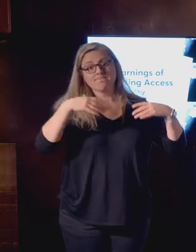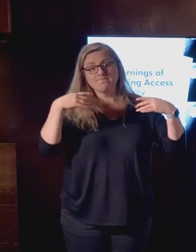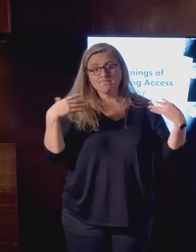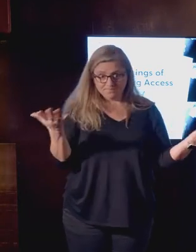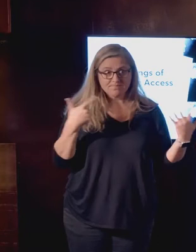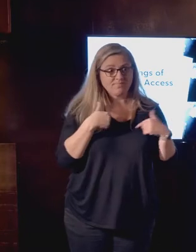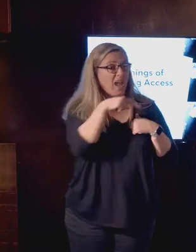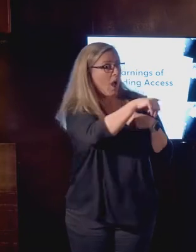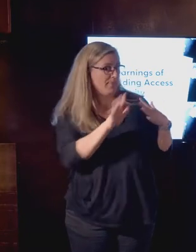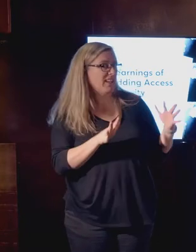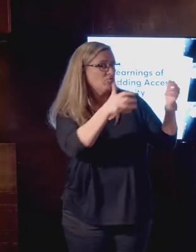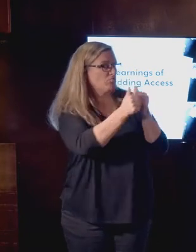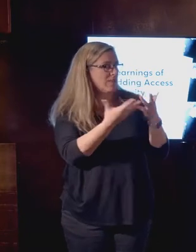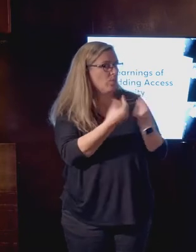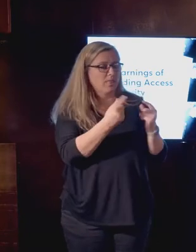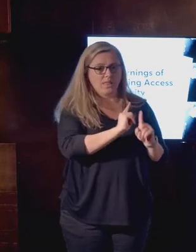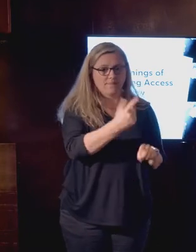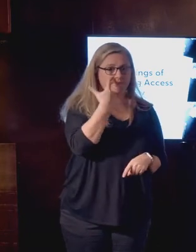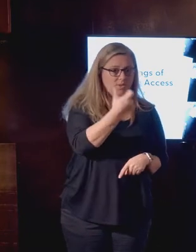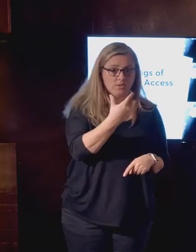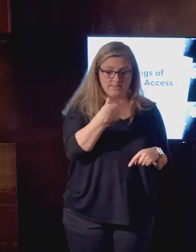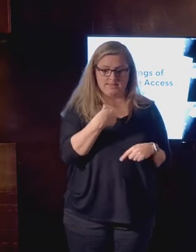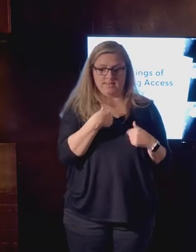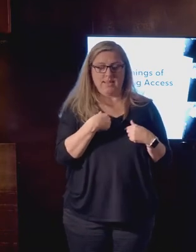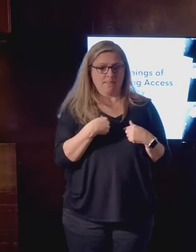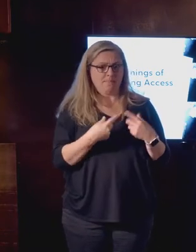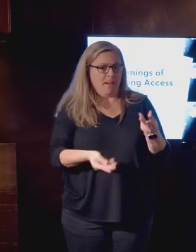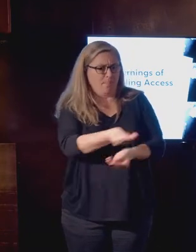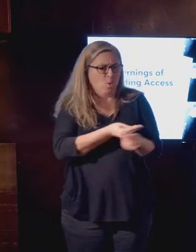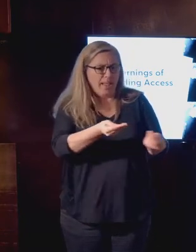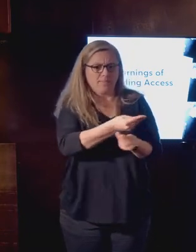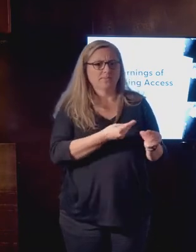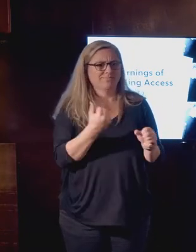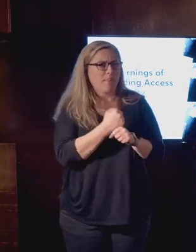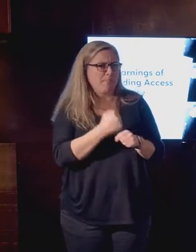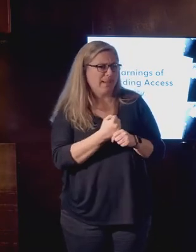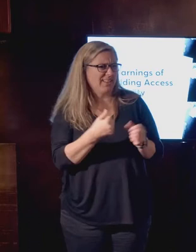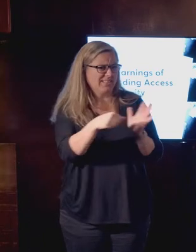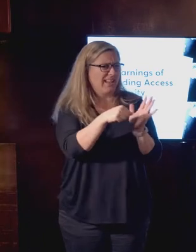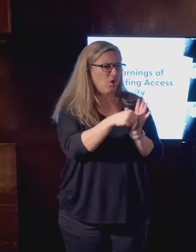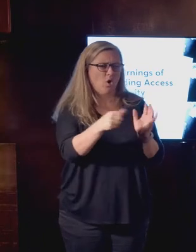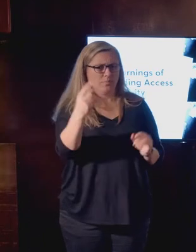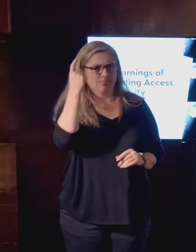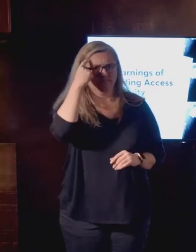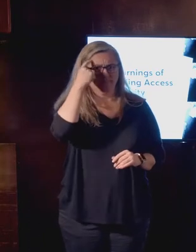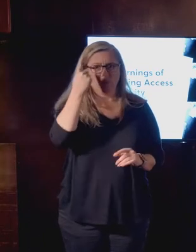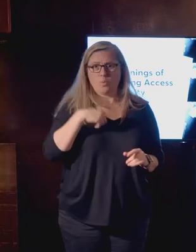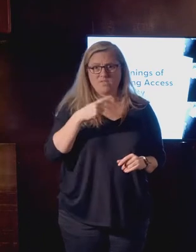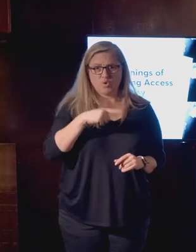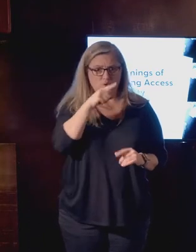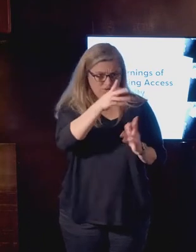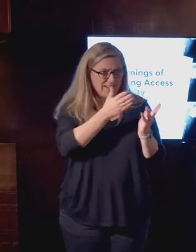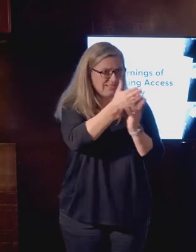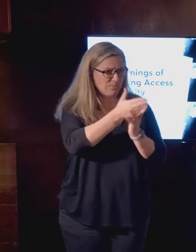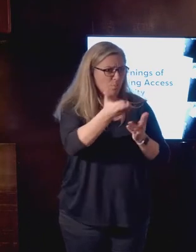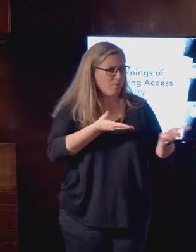I have to agree with this study. I think that it makes, as a bookkeeper as well, it makes economic sense to have performances that are accessible